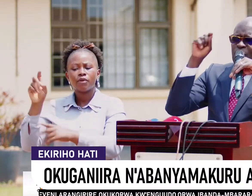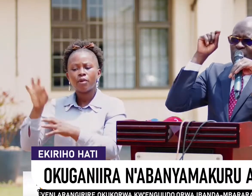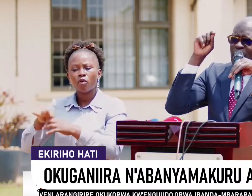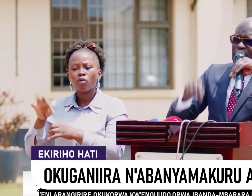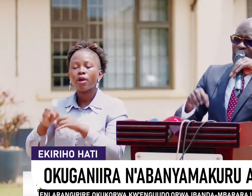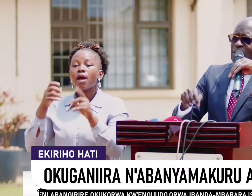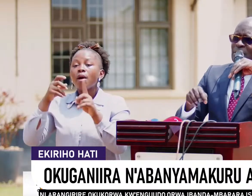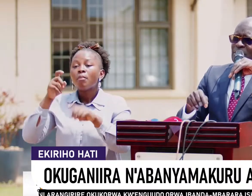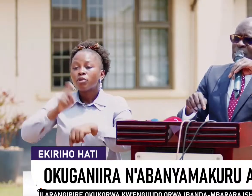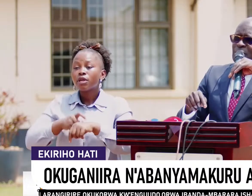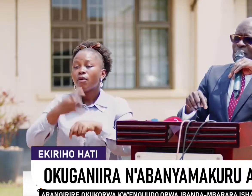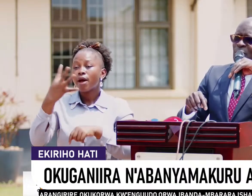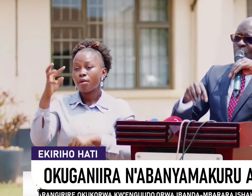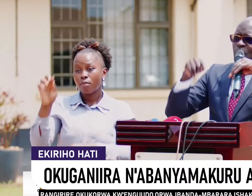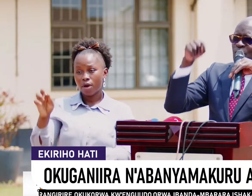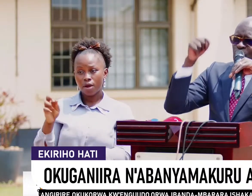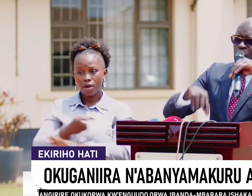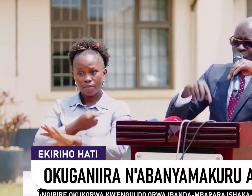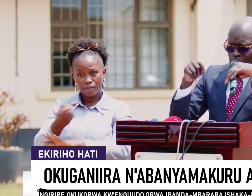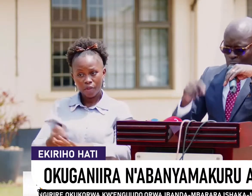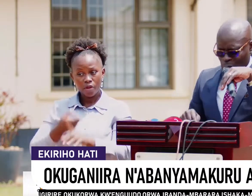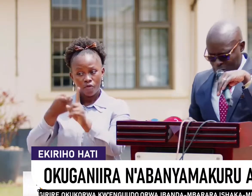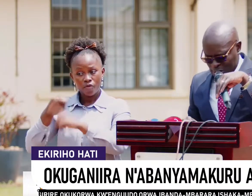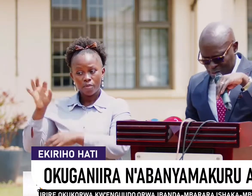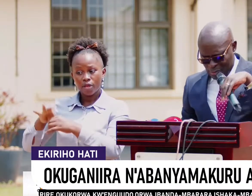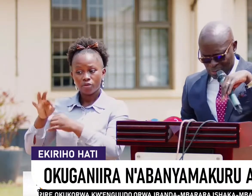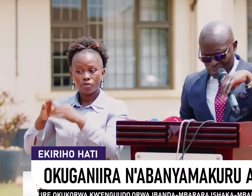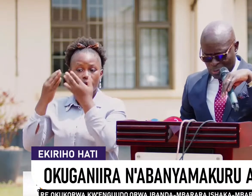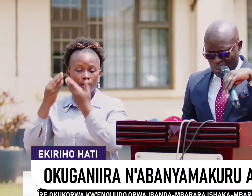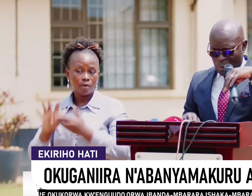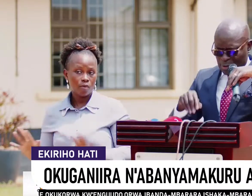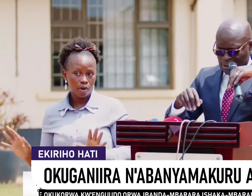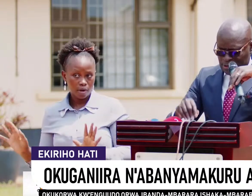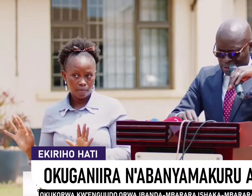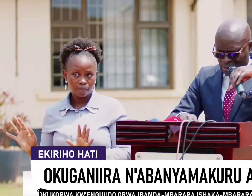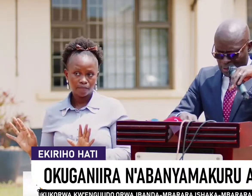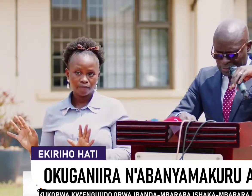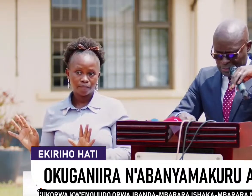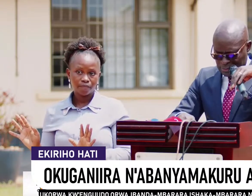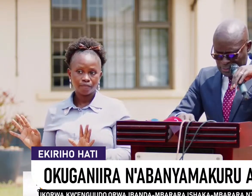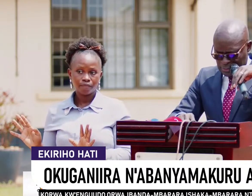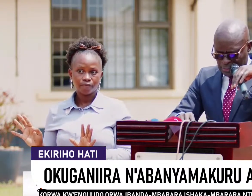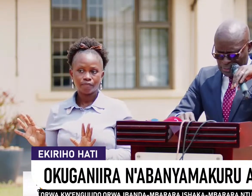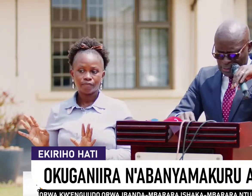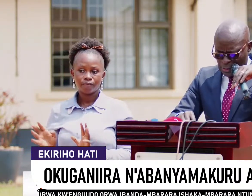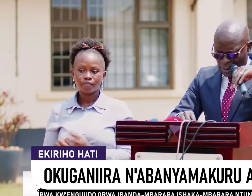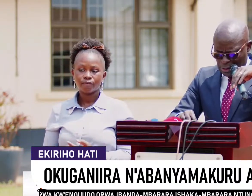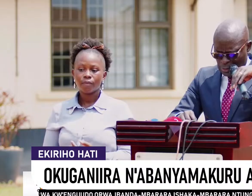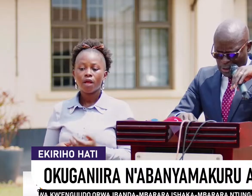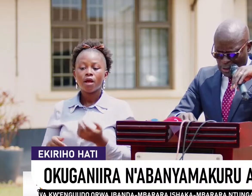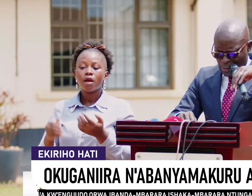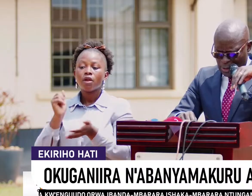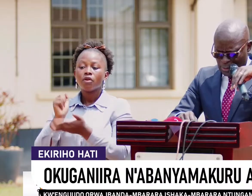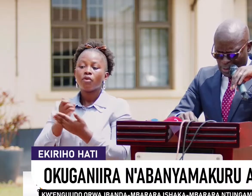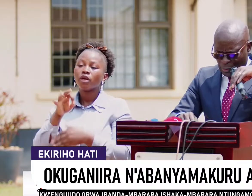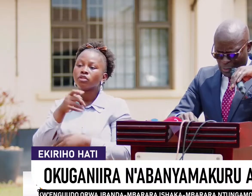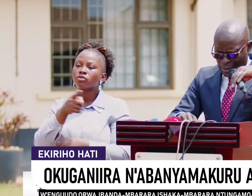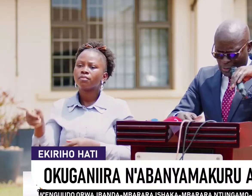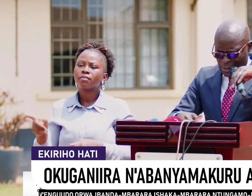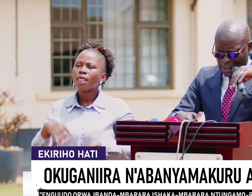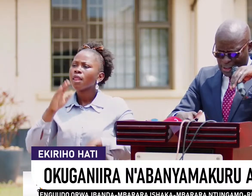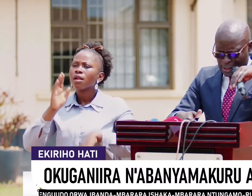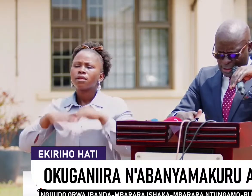ssaawa 48 okuva okulonda bukukola ki bukukomekerezeddwa. Nolwekyo